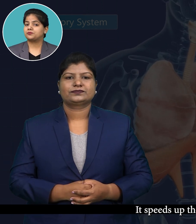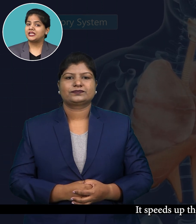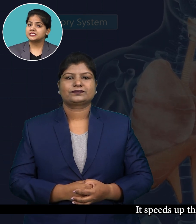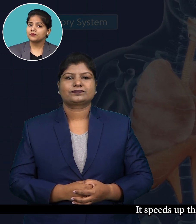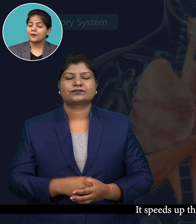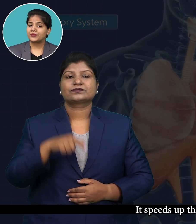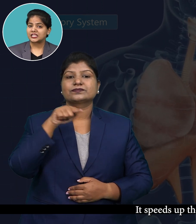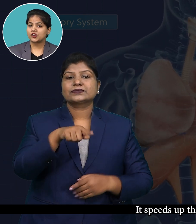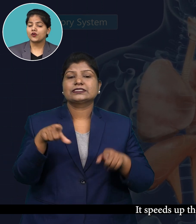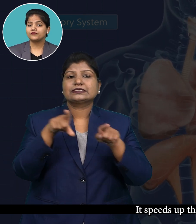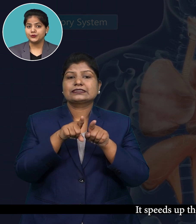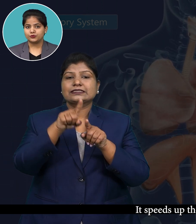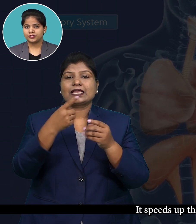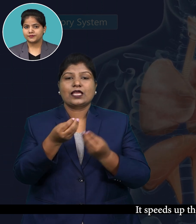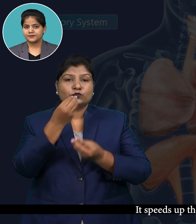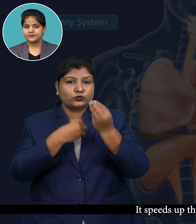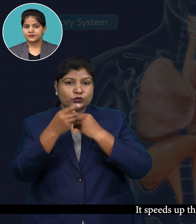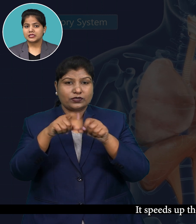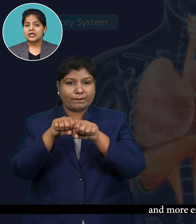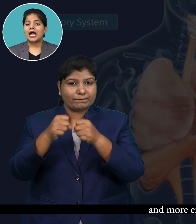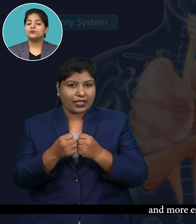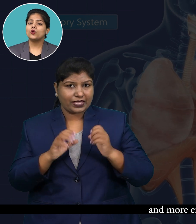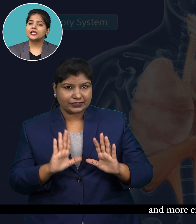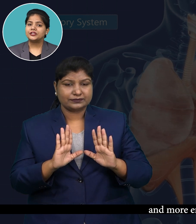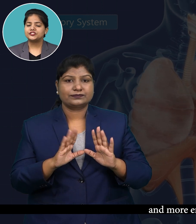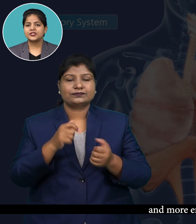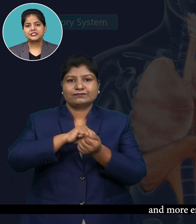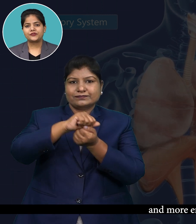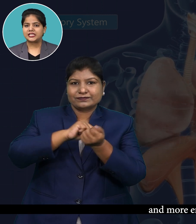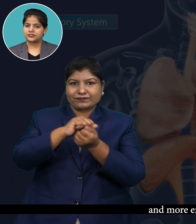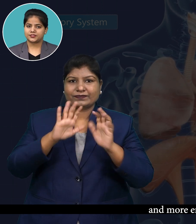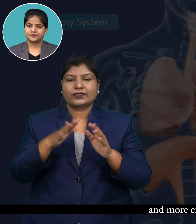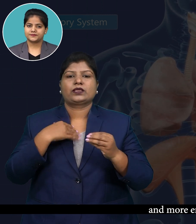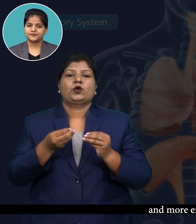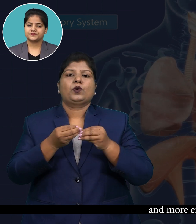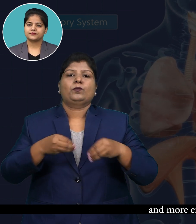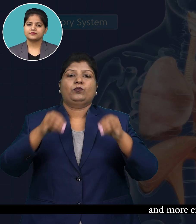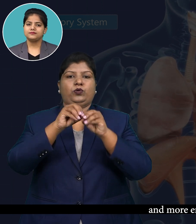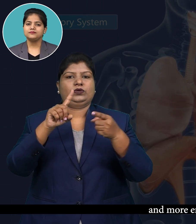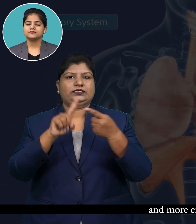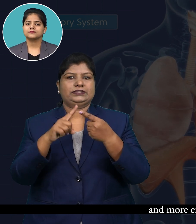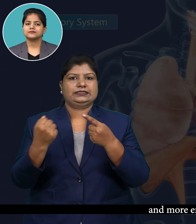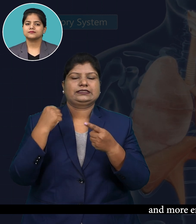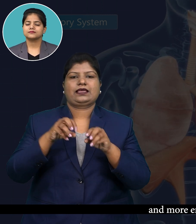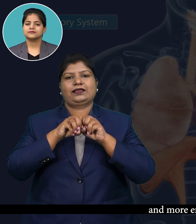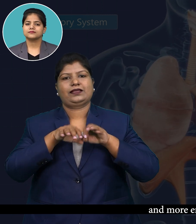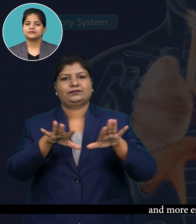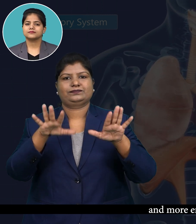It speeds up the breakdown of food and more energy is released.